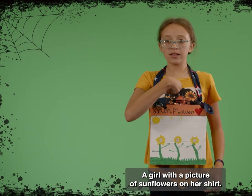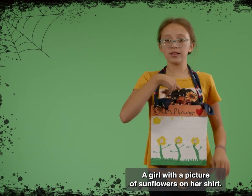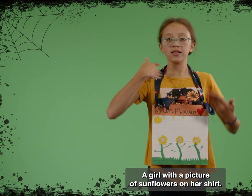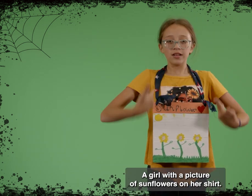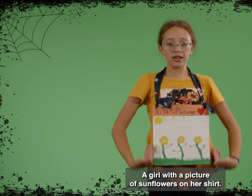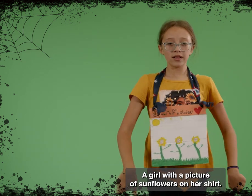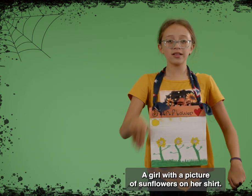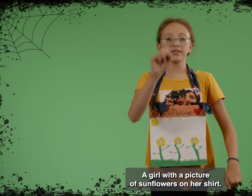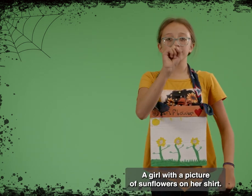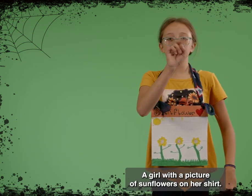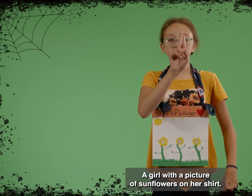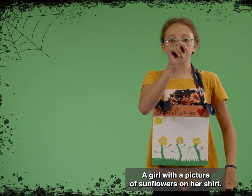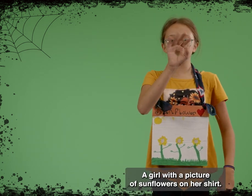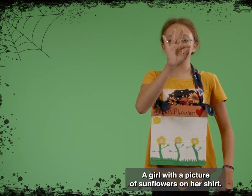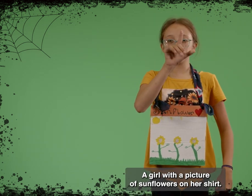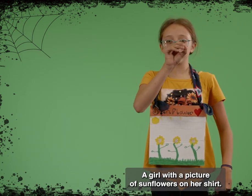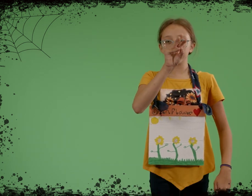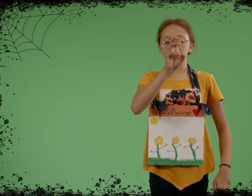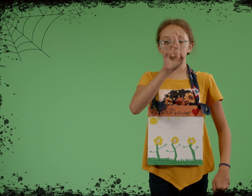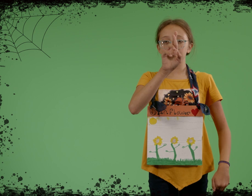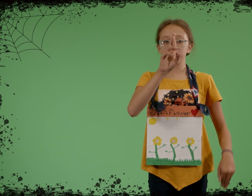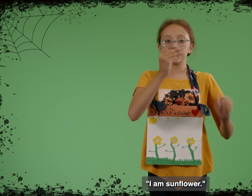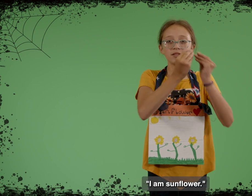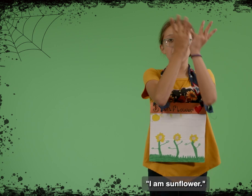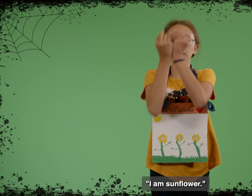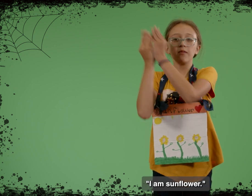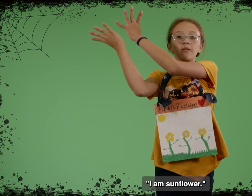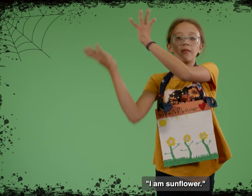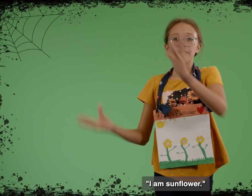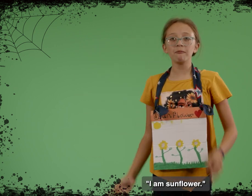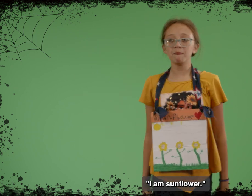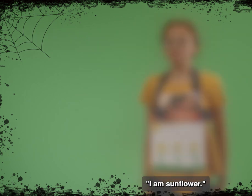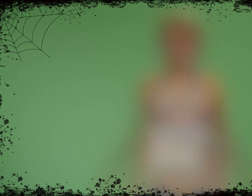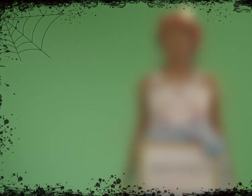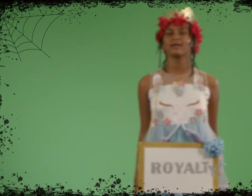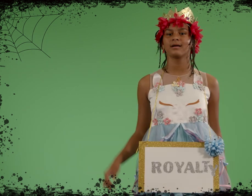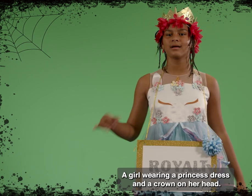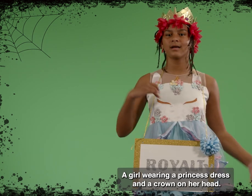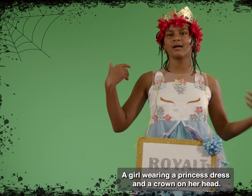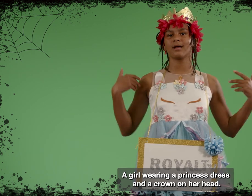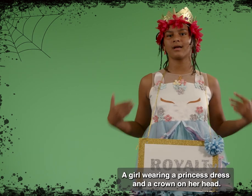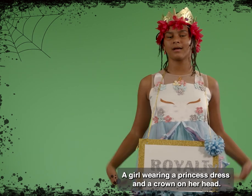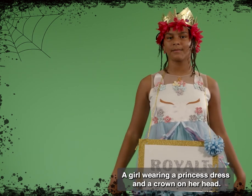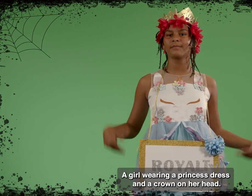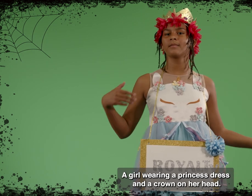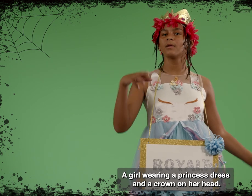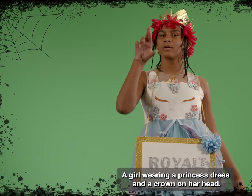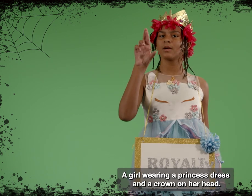a picture of sunflowers on her shirt. I am sunflower. A girl wearing a princess dress